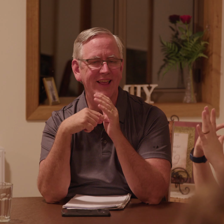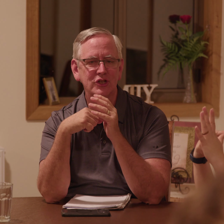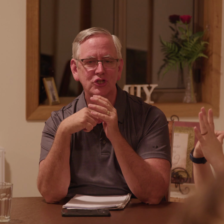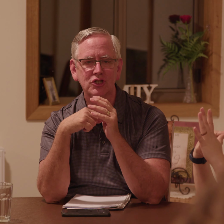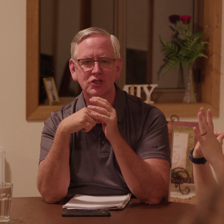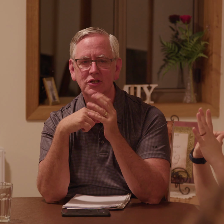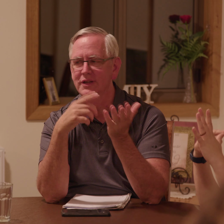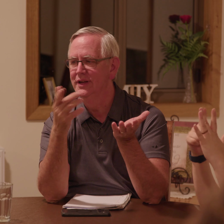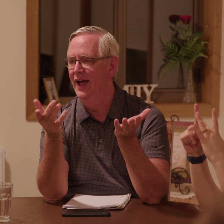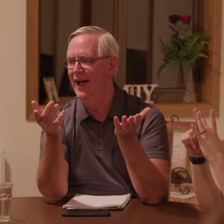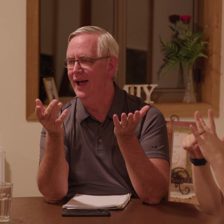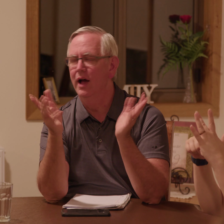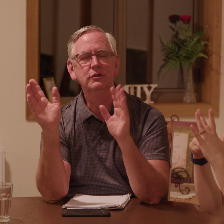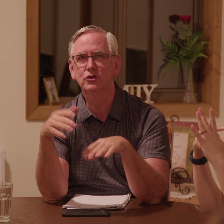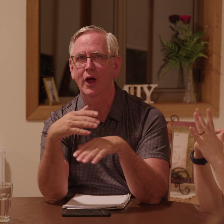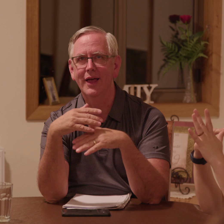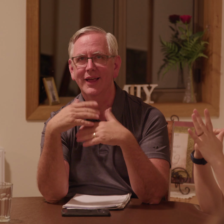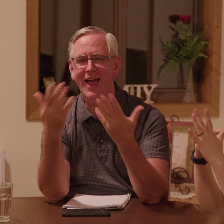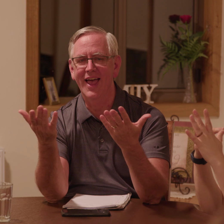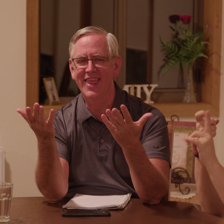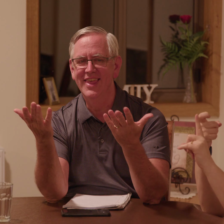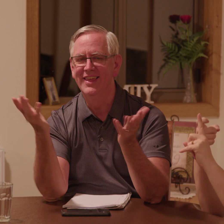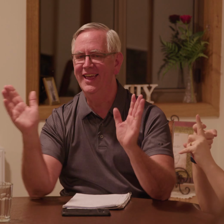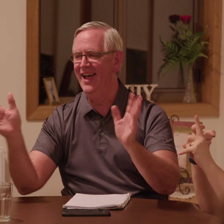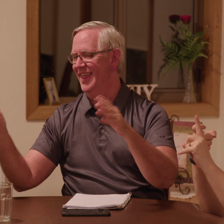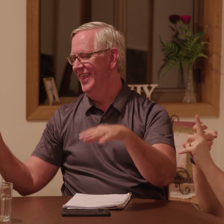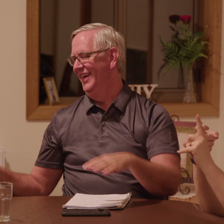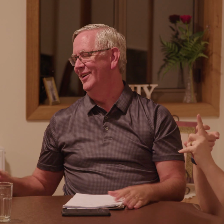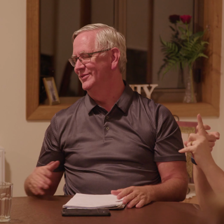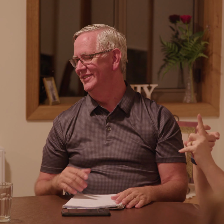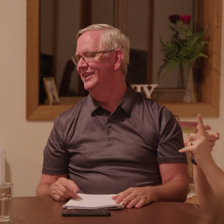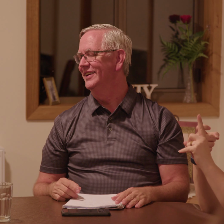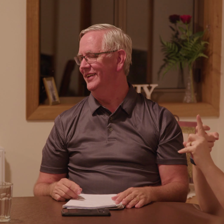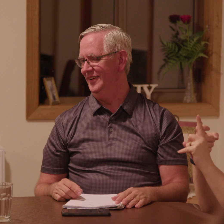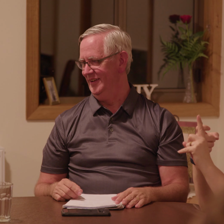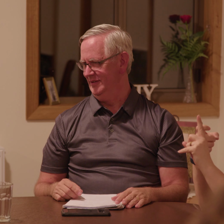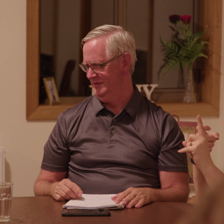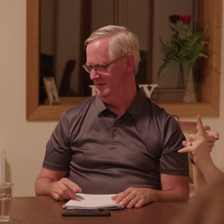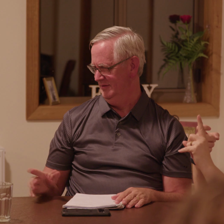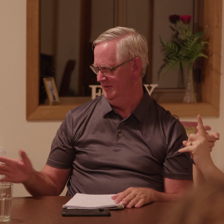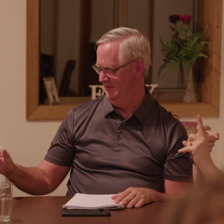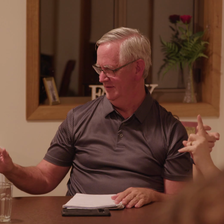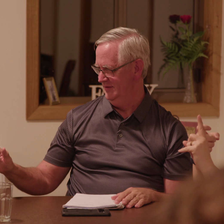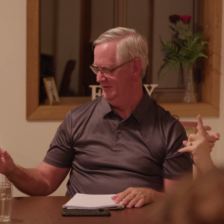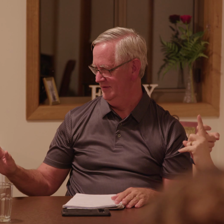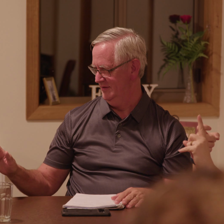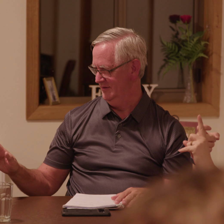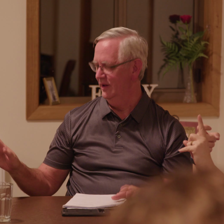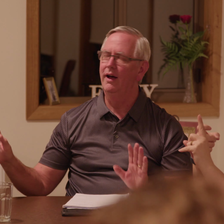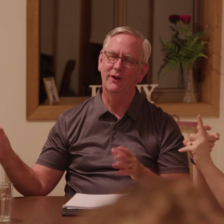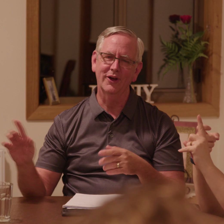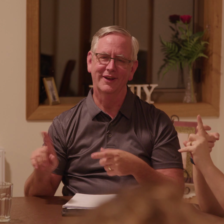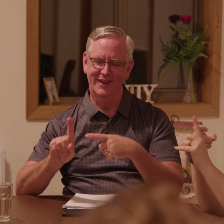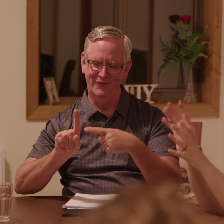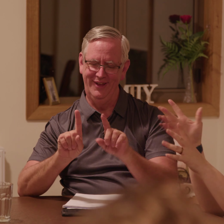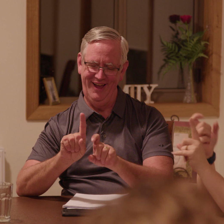Yep. H doesn't come in. Yeah. So am I upside down or So, am I